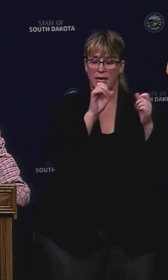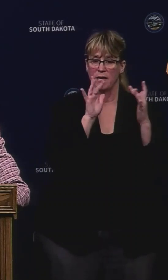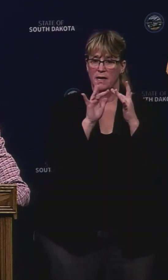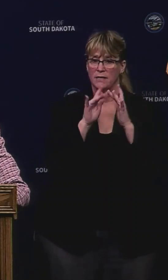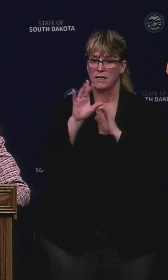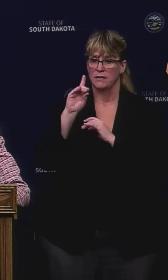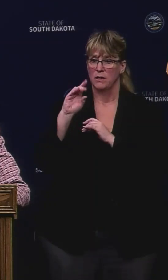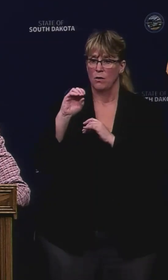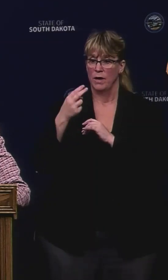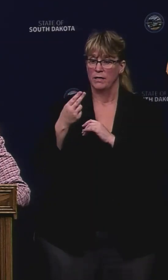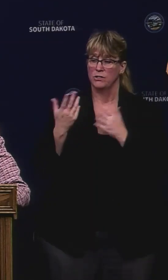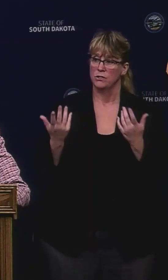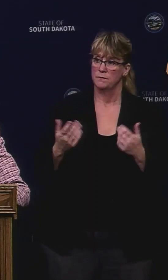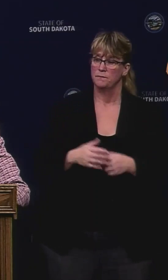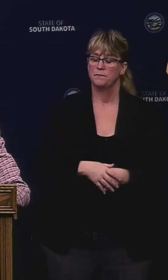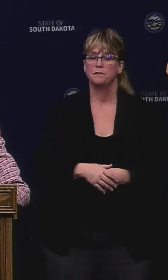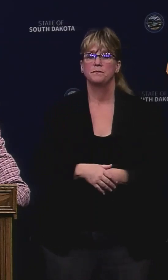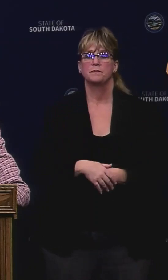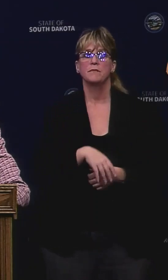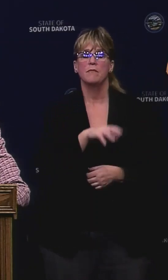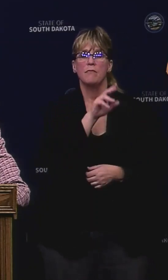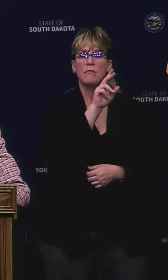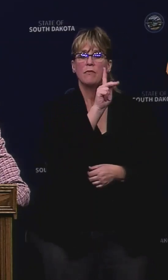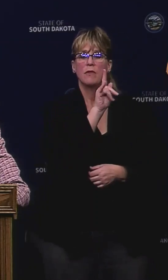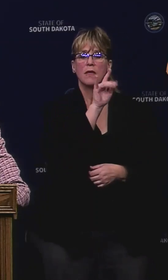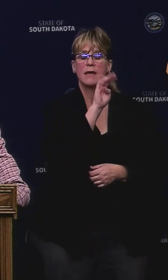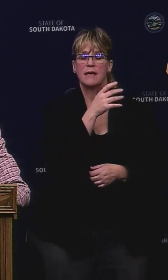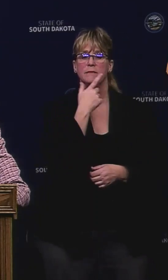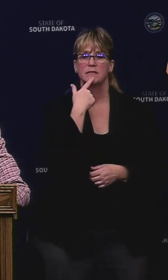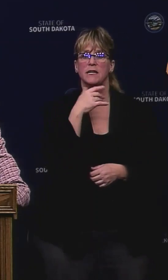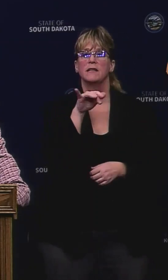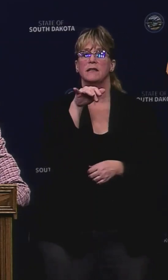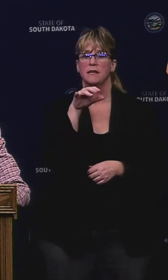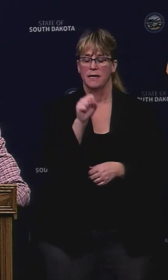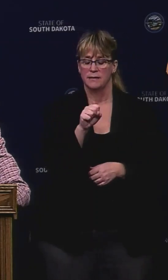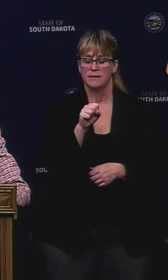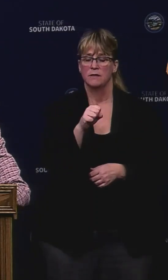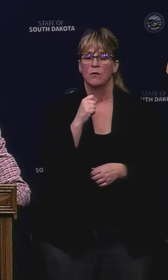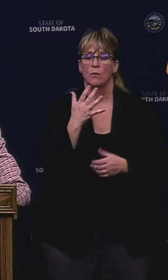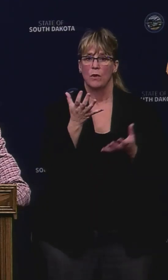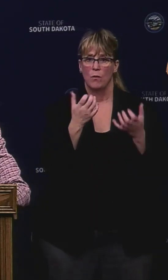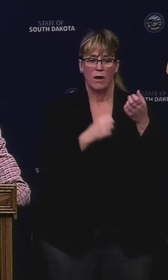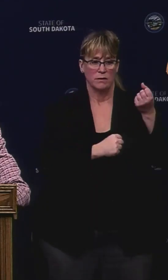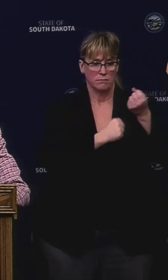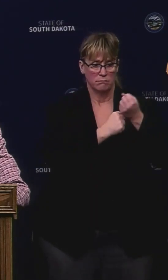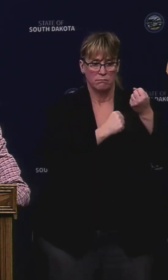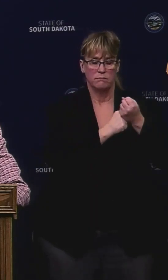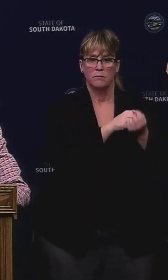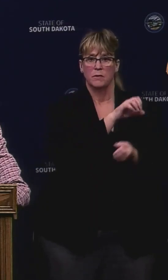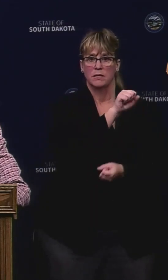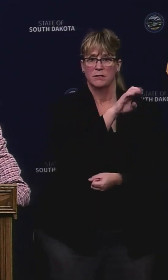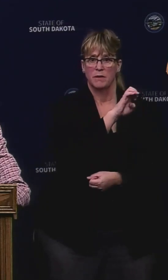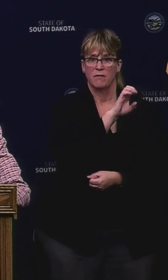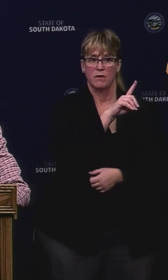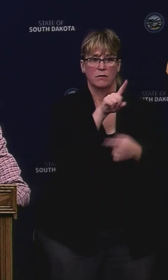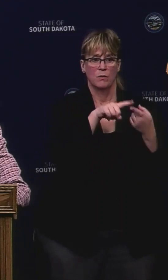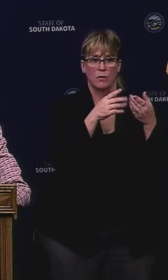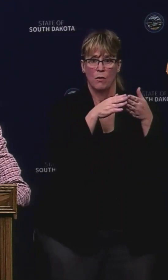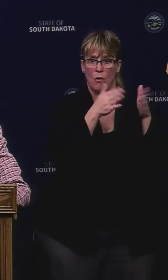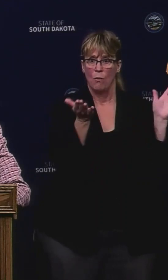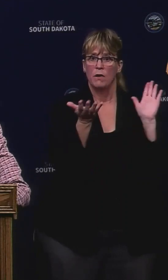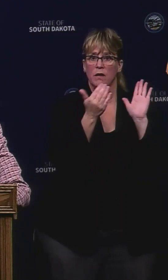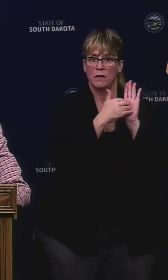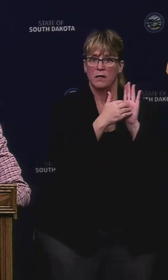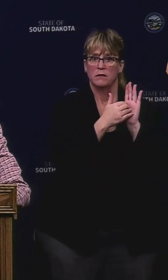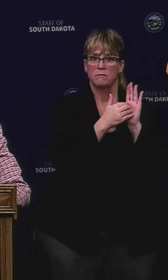something like that? Lisa, this is Kim Alsam-Risden. So yes, we would like to continue to support Smithfield after they're up and running to make